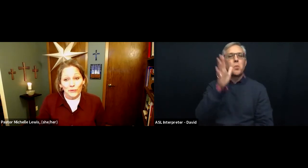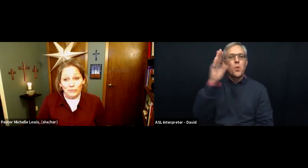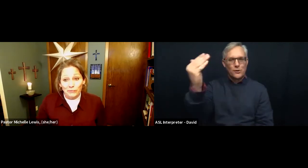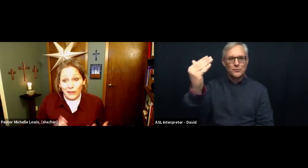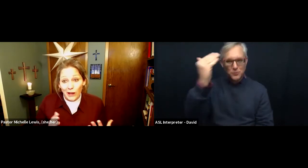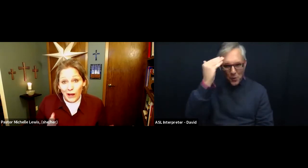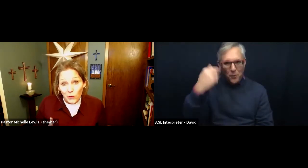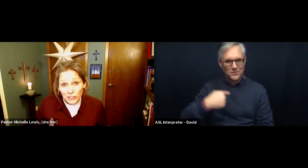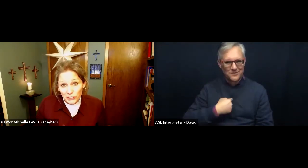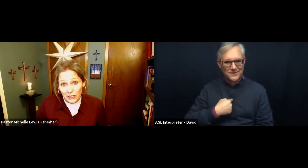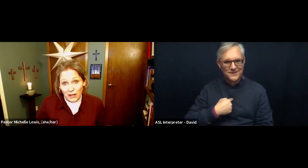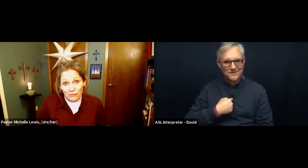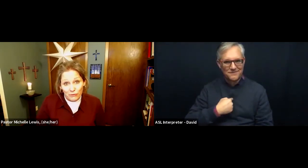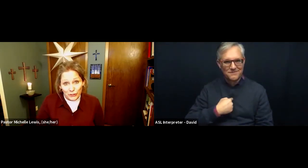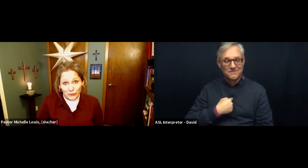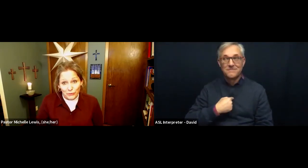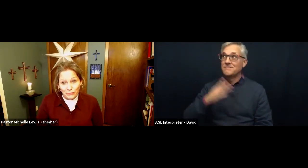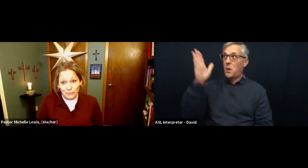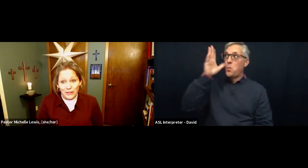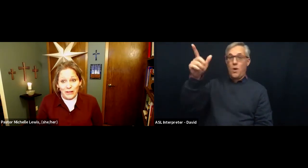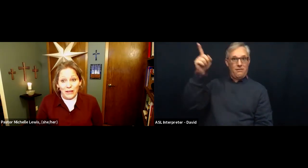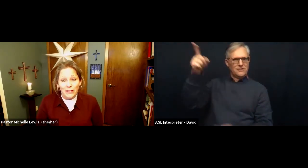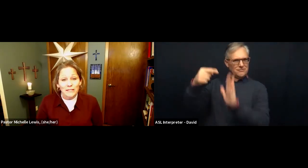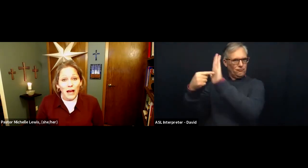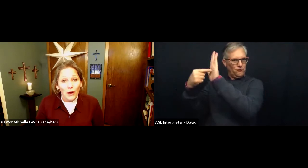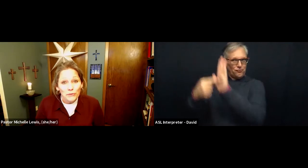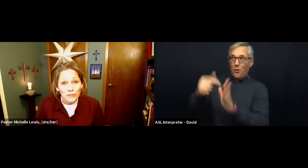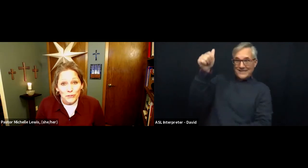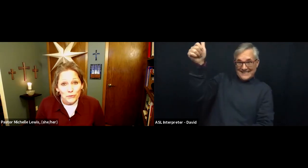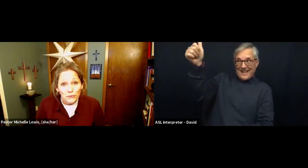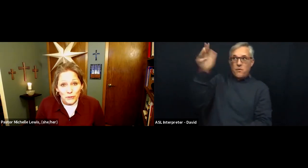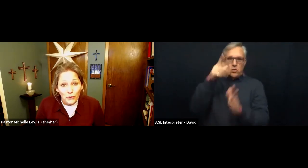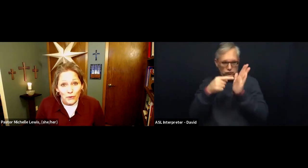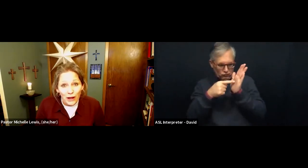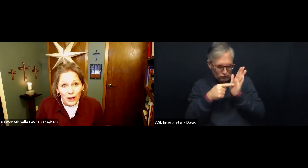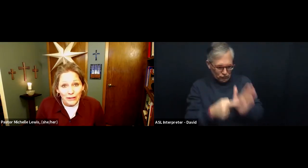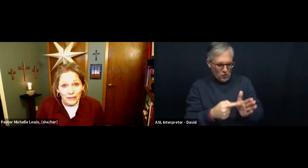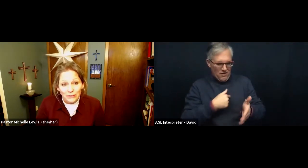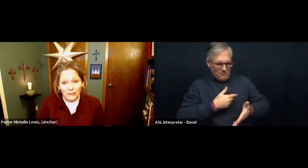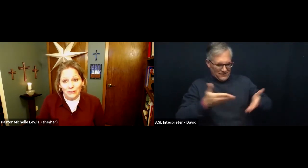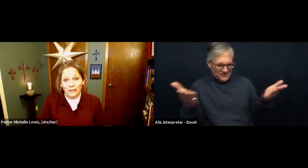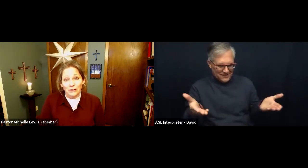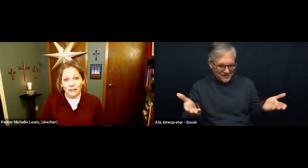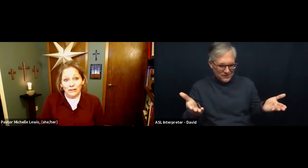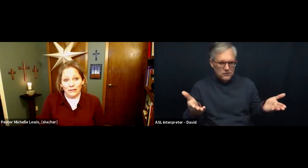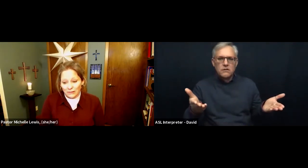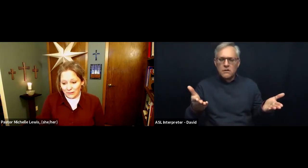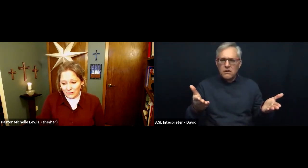so a question I have for you is, how do you know God?